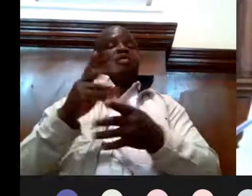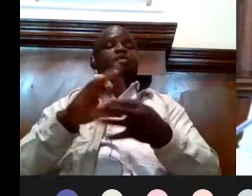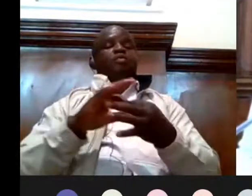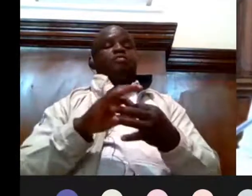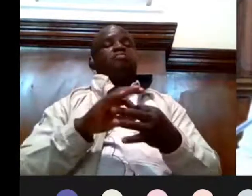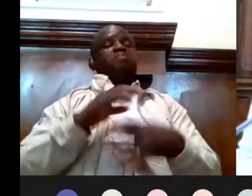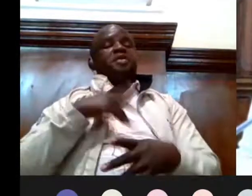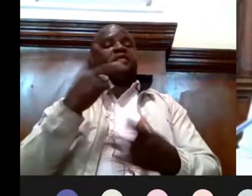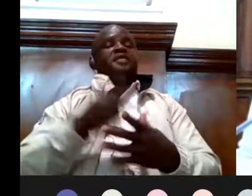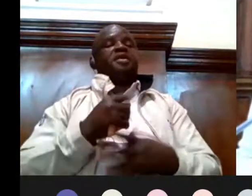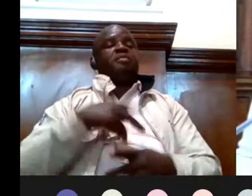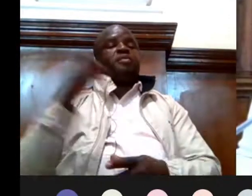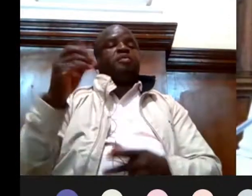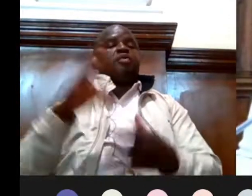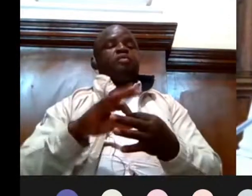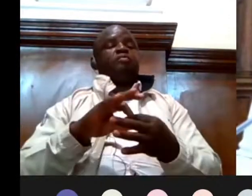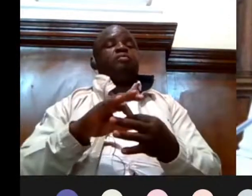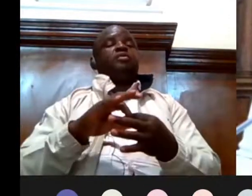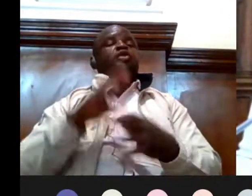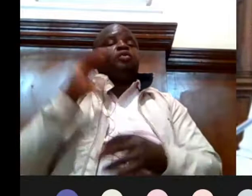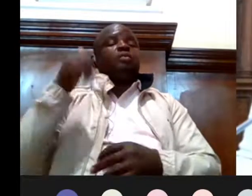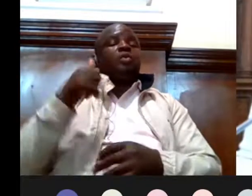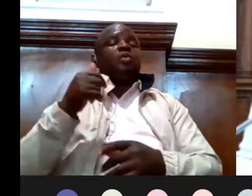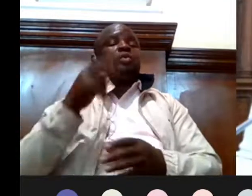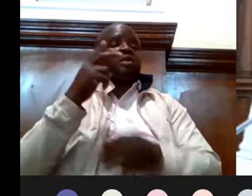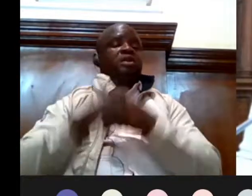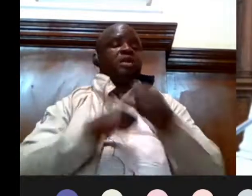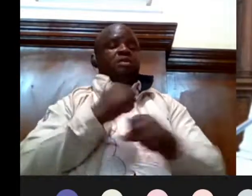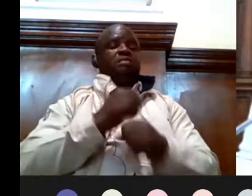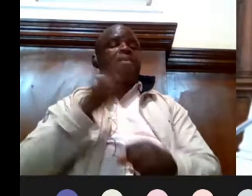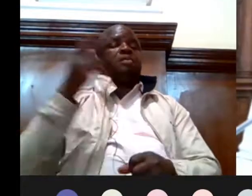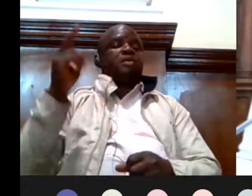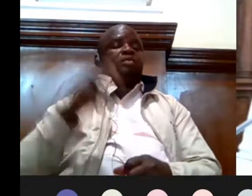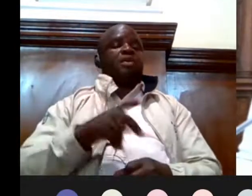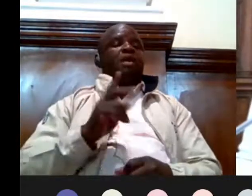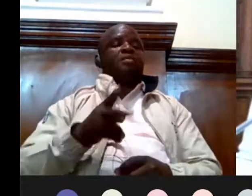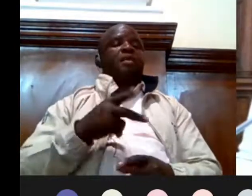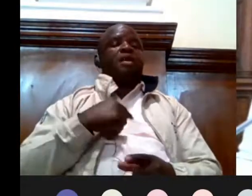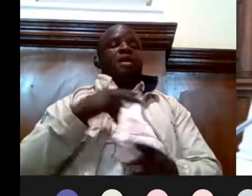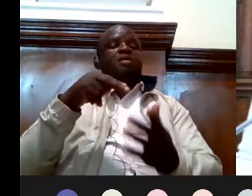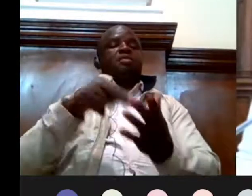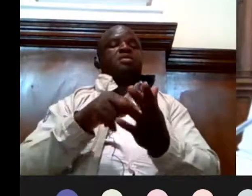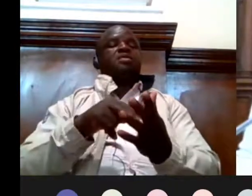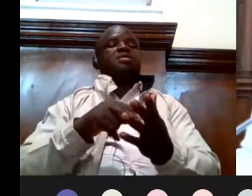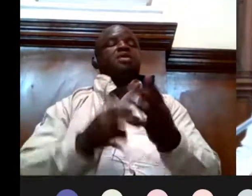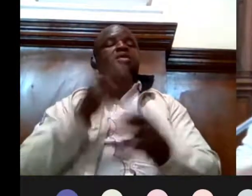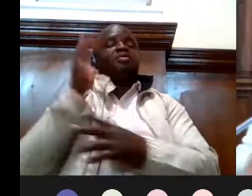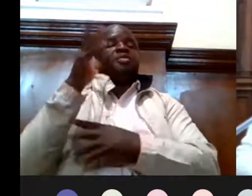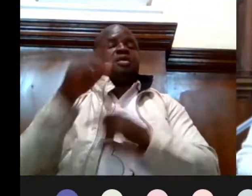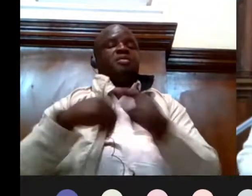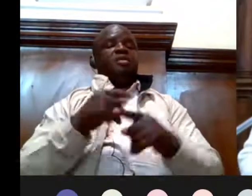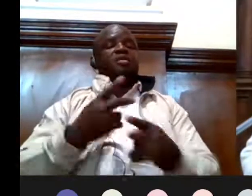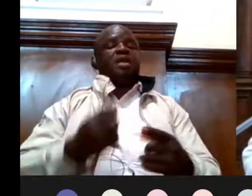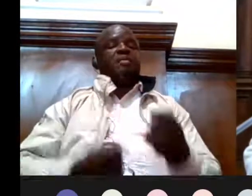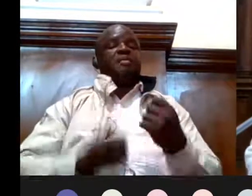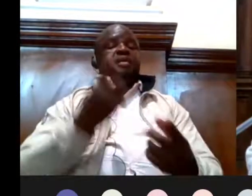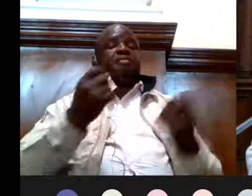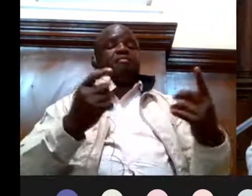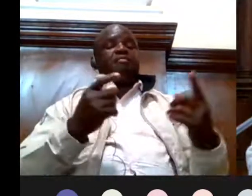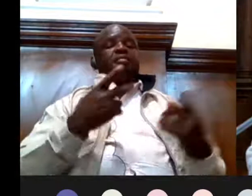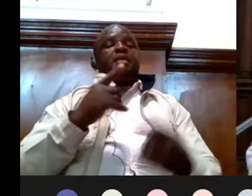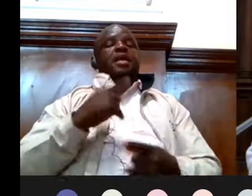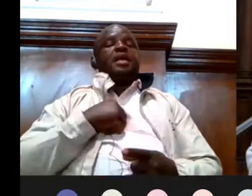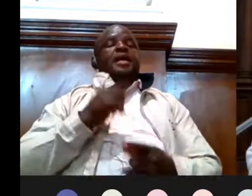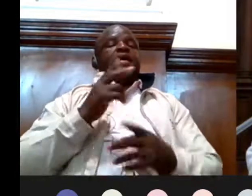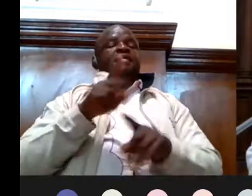Sihambe sigoduke. Siphinde sibuye xa kuphela umnyunyaka sizothetha ngento ezenzekileyo singatsheki singaripoti